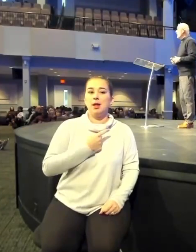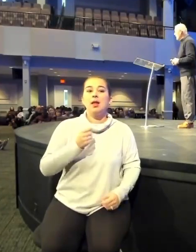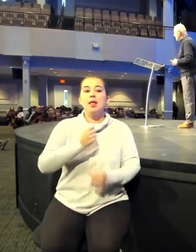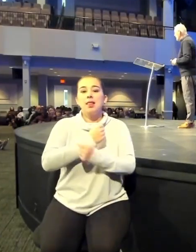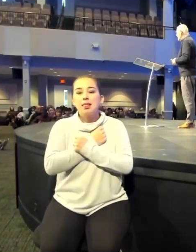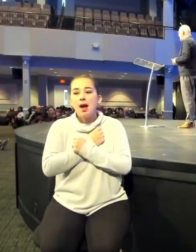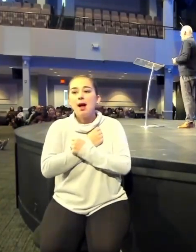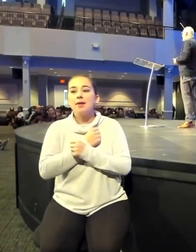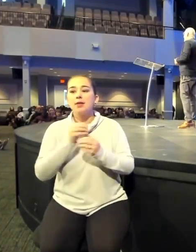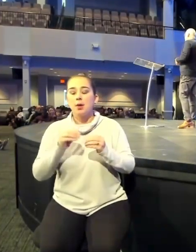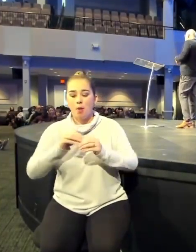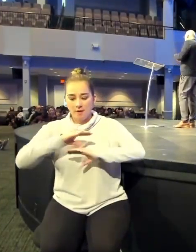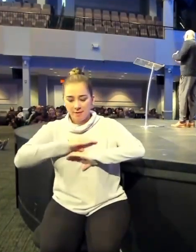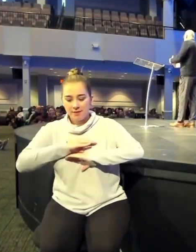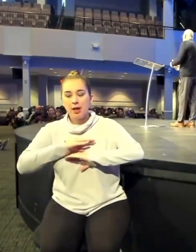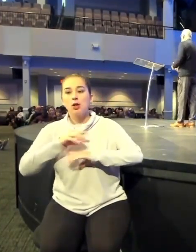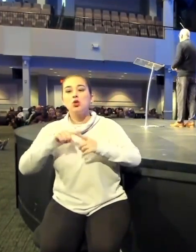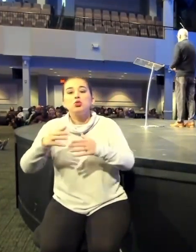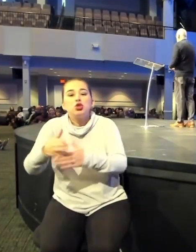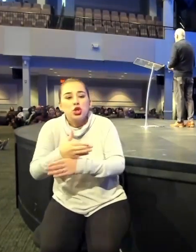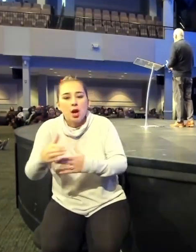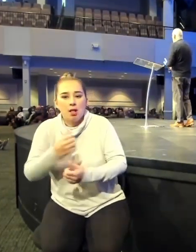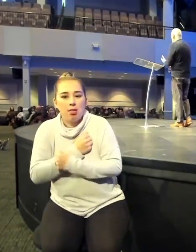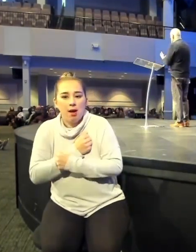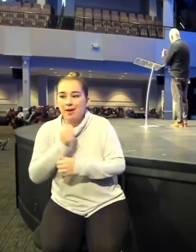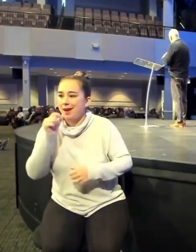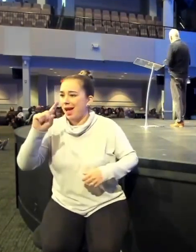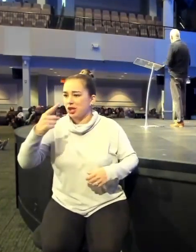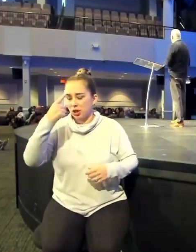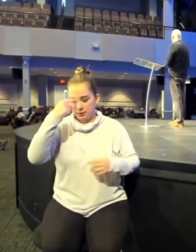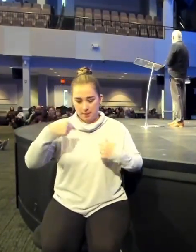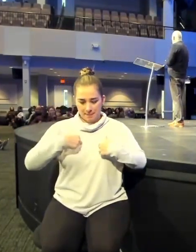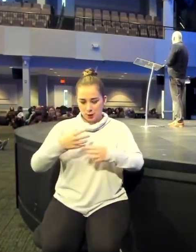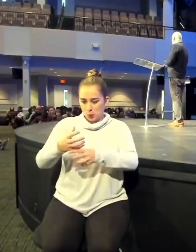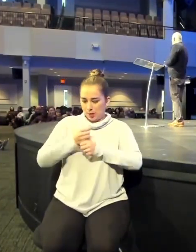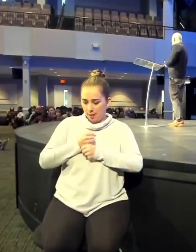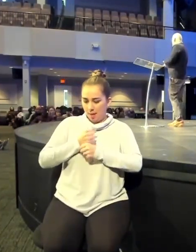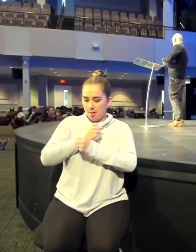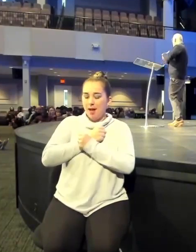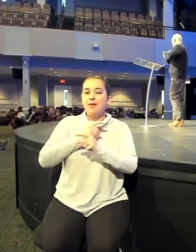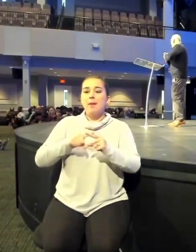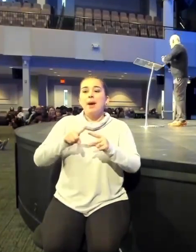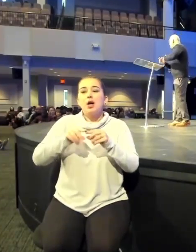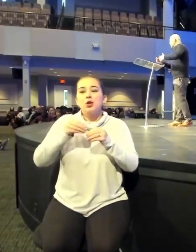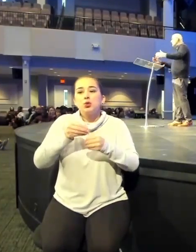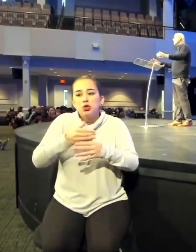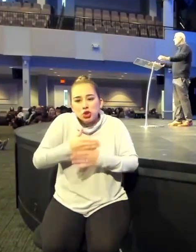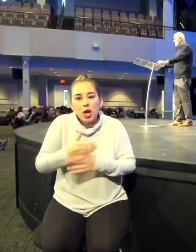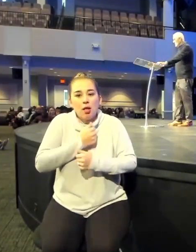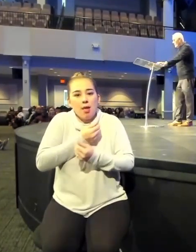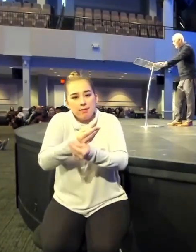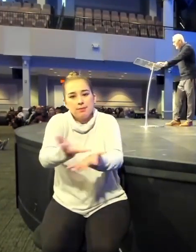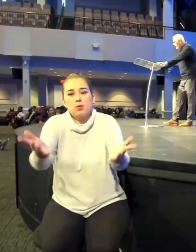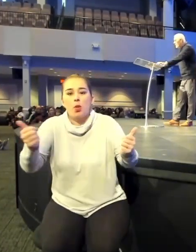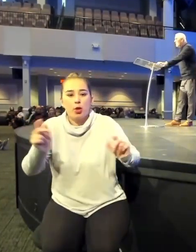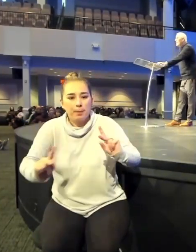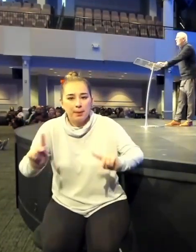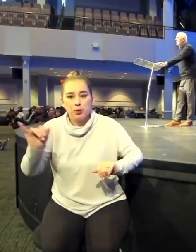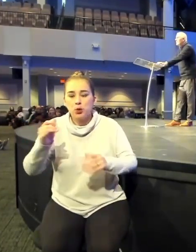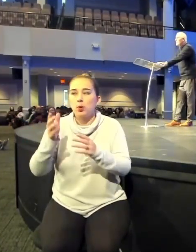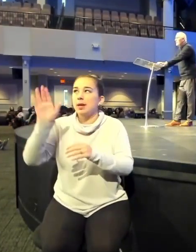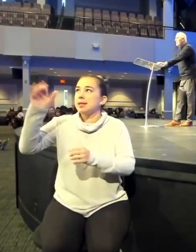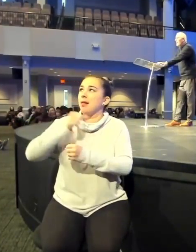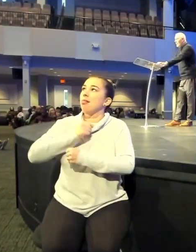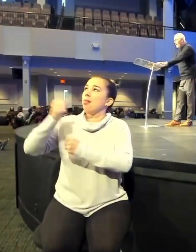it's shared. God designed His love not only for you to experience in your life, but that His love might flow through you to other